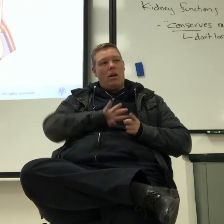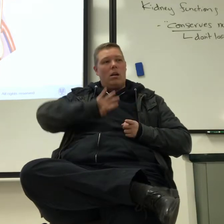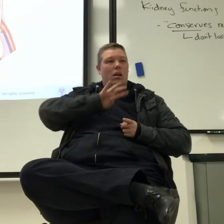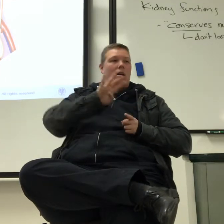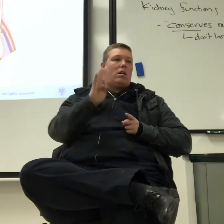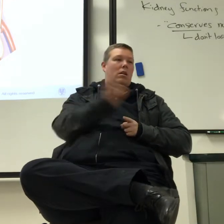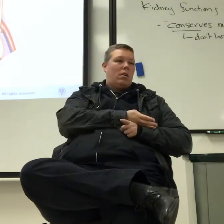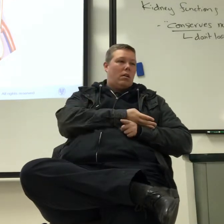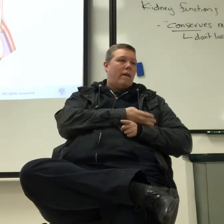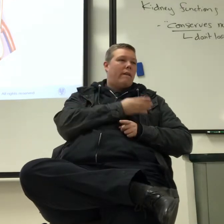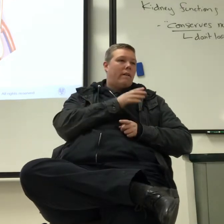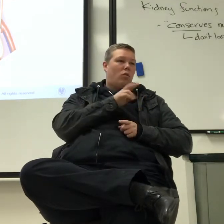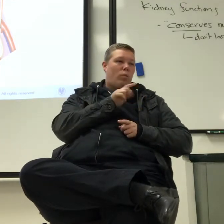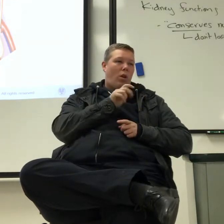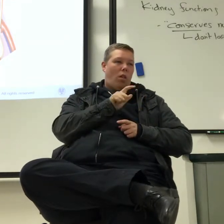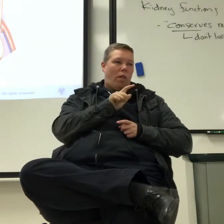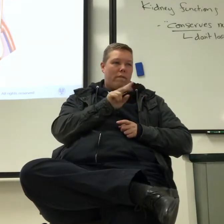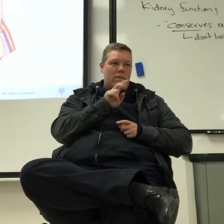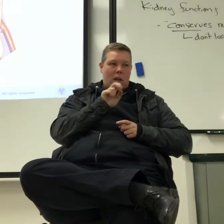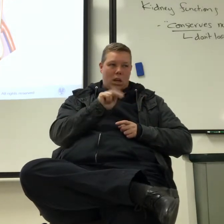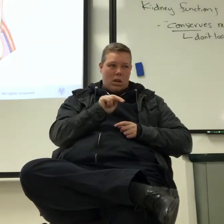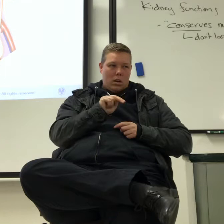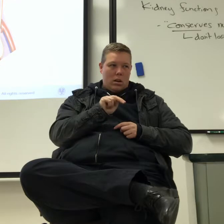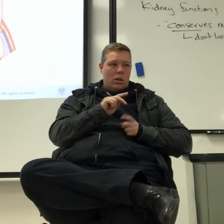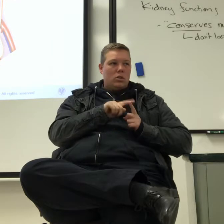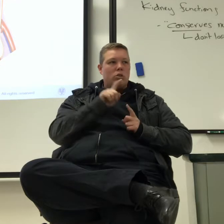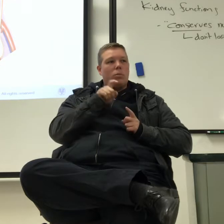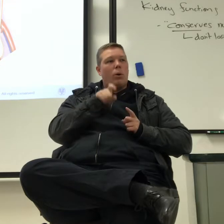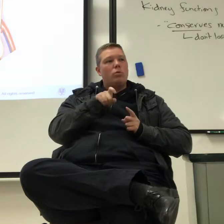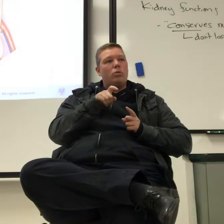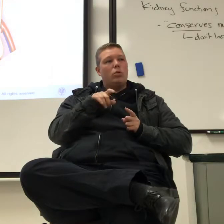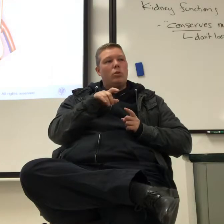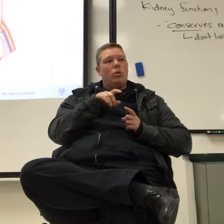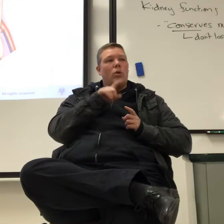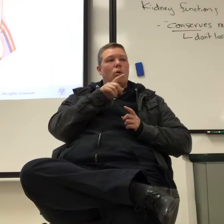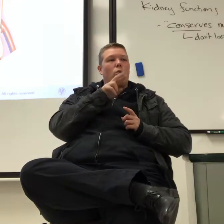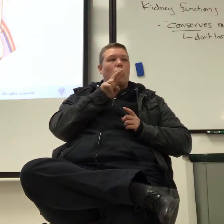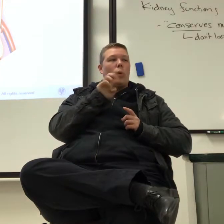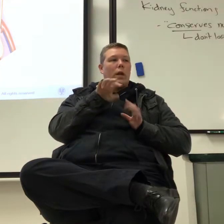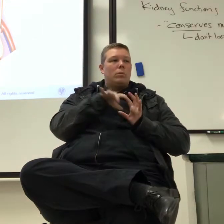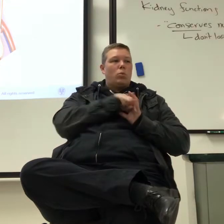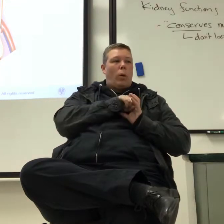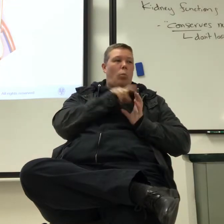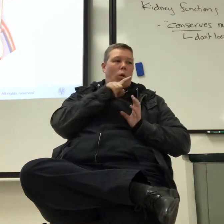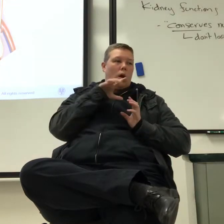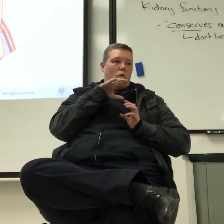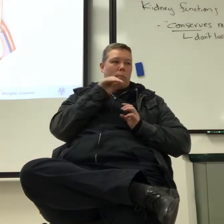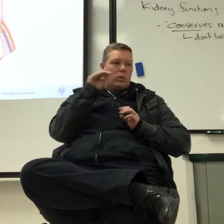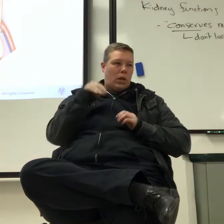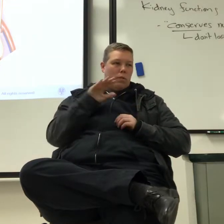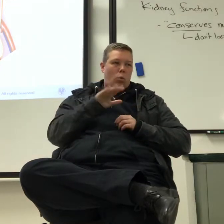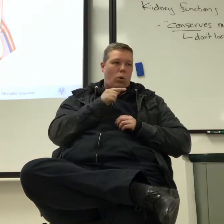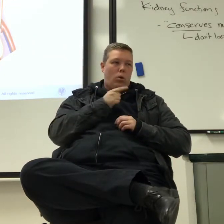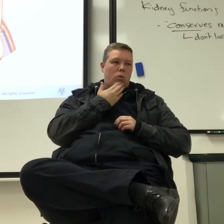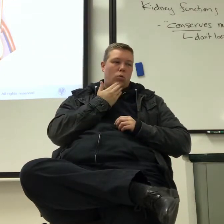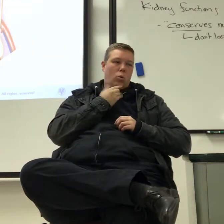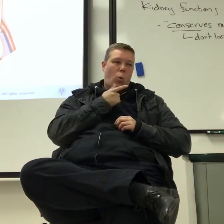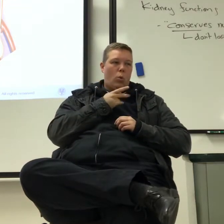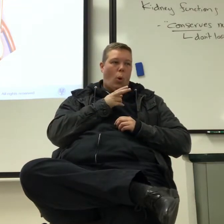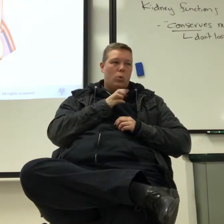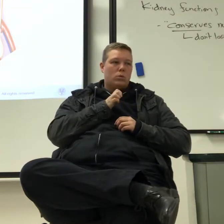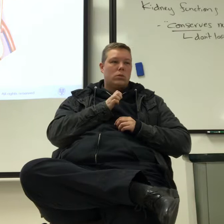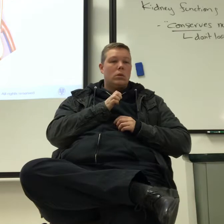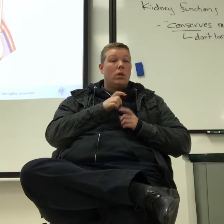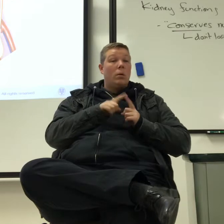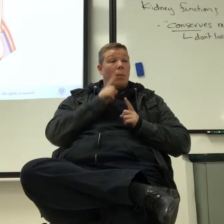ureter. You're supposed to reabsorb 100% of your glucose. Okay, well, anyways, that's what conserves means. That's the first function. The second function there is